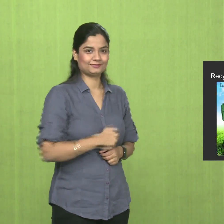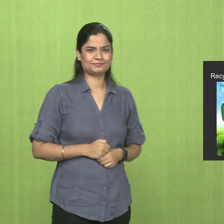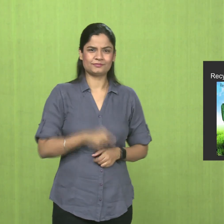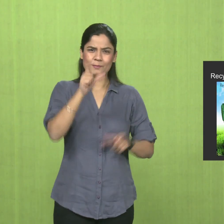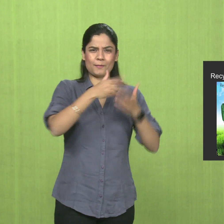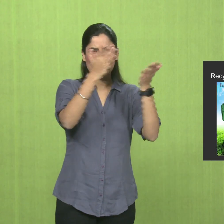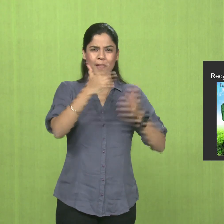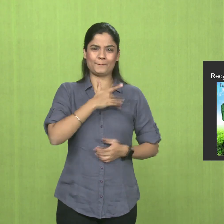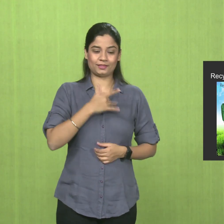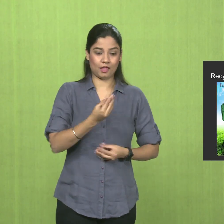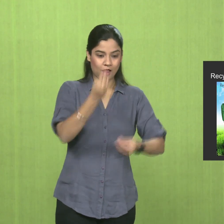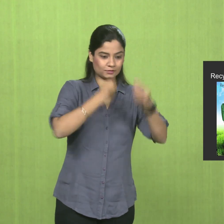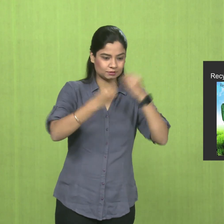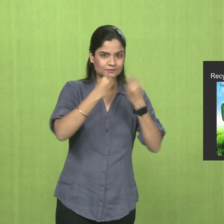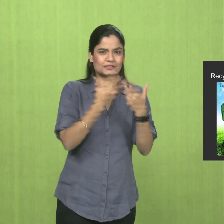As it's shown in the picture, a lot of times,